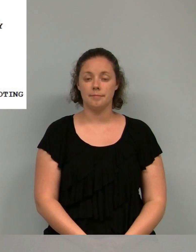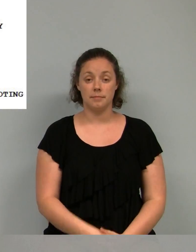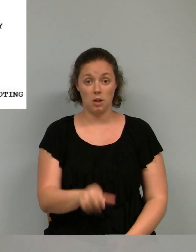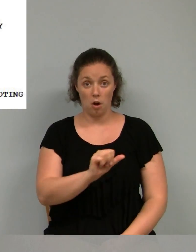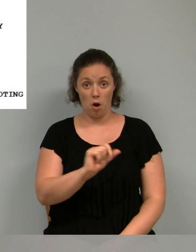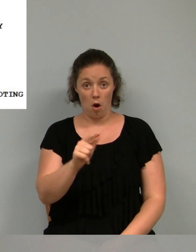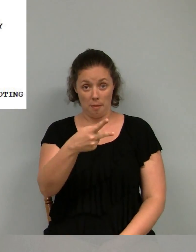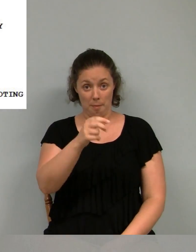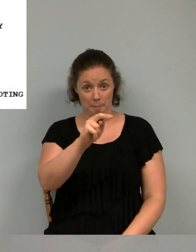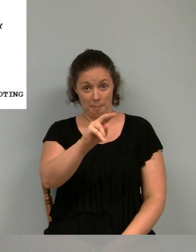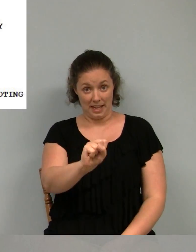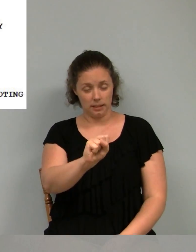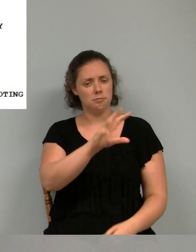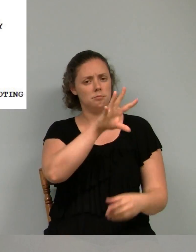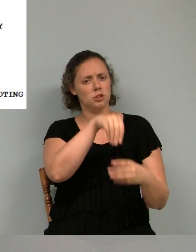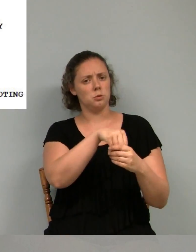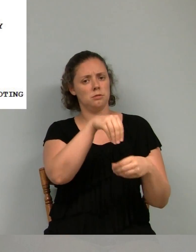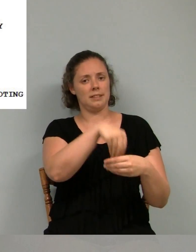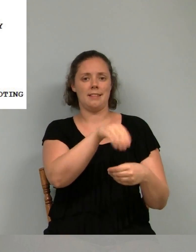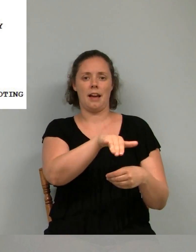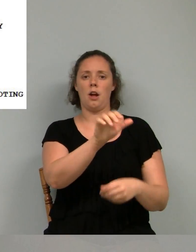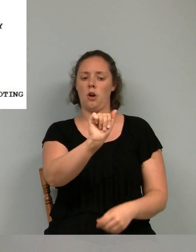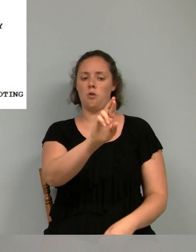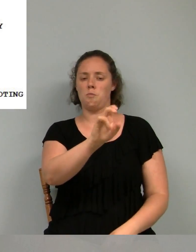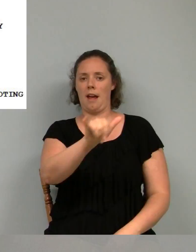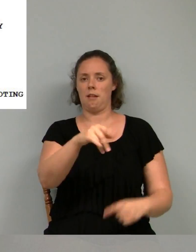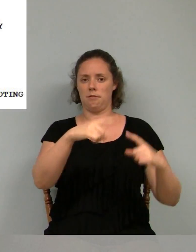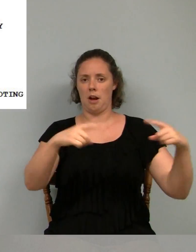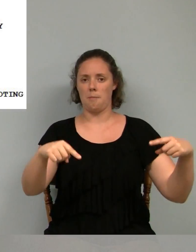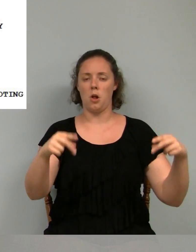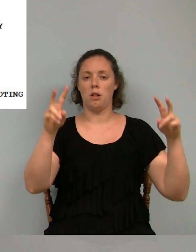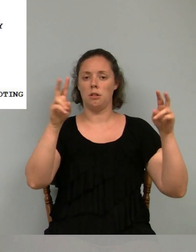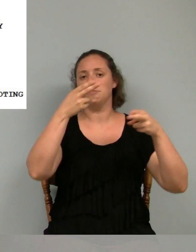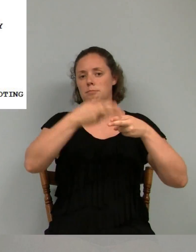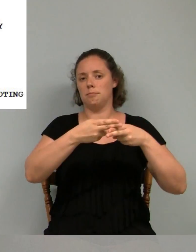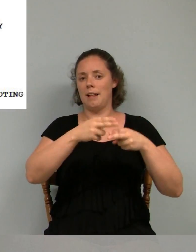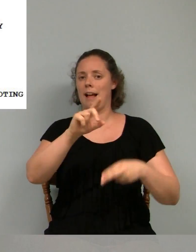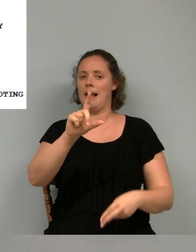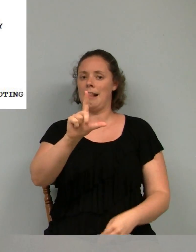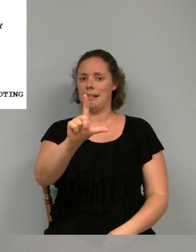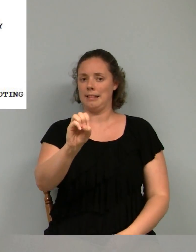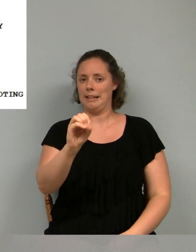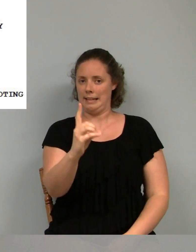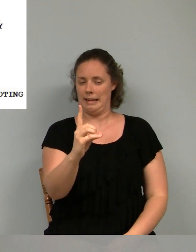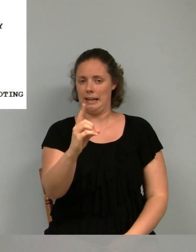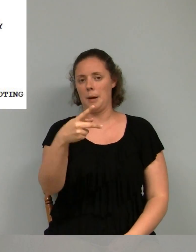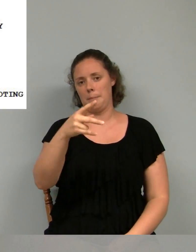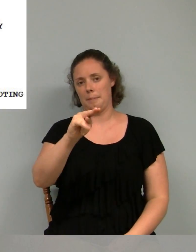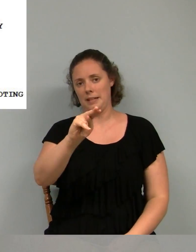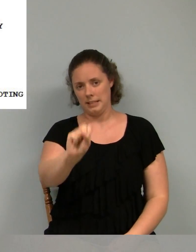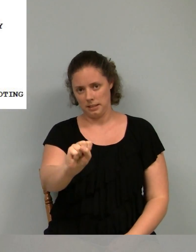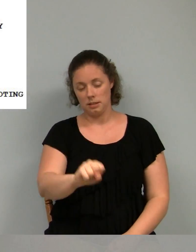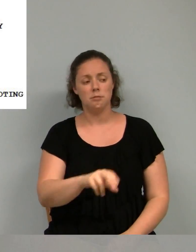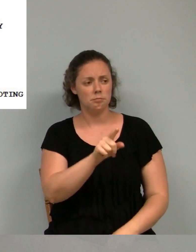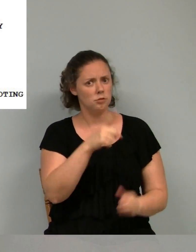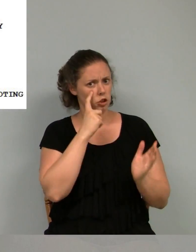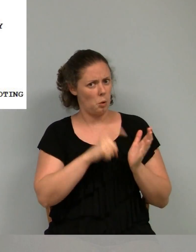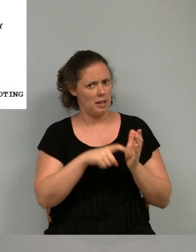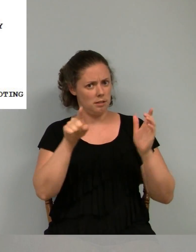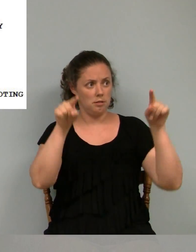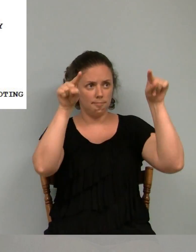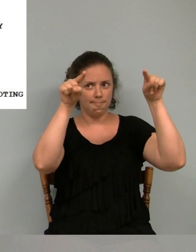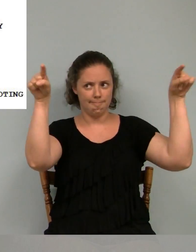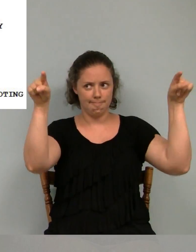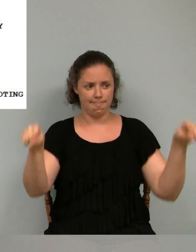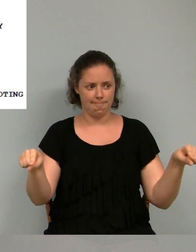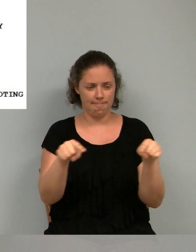All the pins are included in the array variable LED pins. Notice the use of the square brackets around the